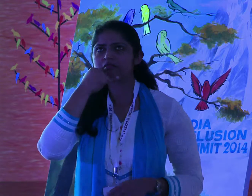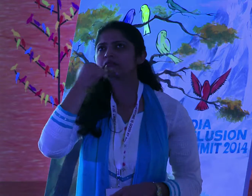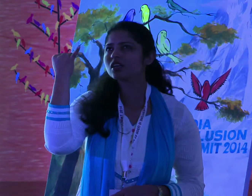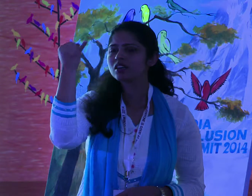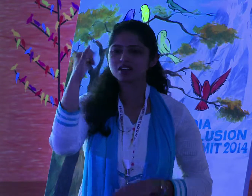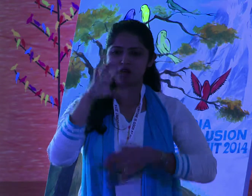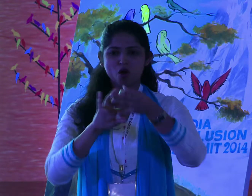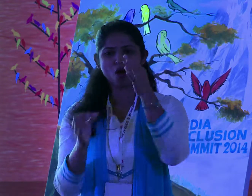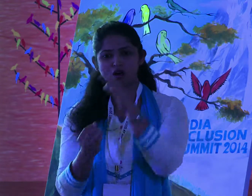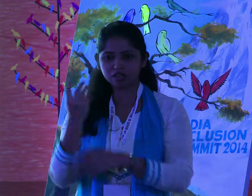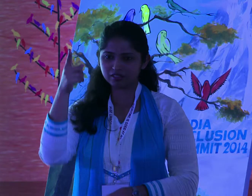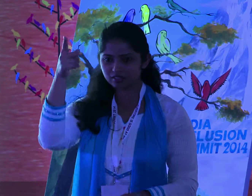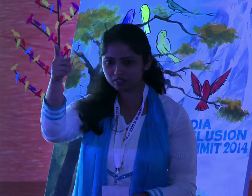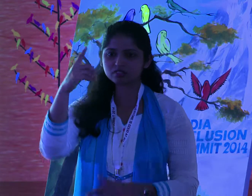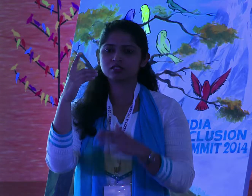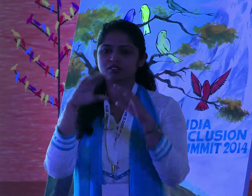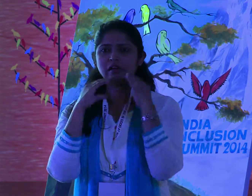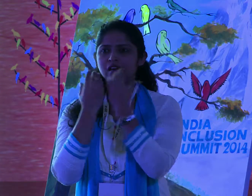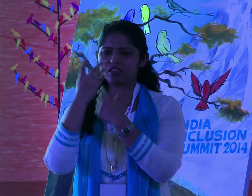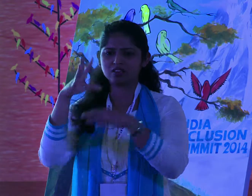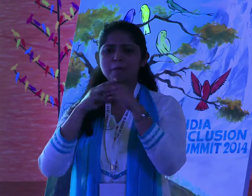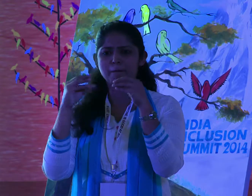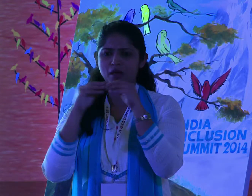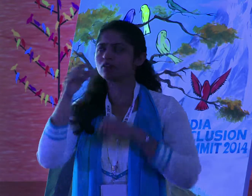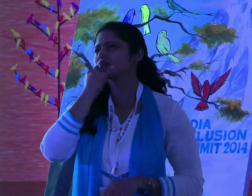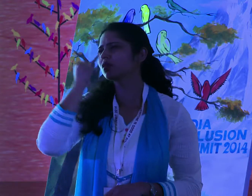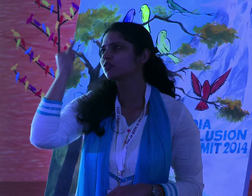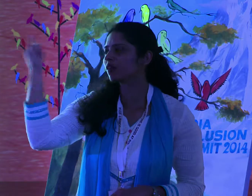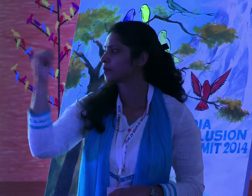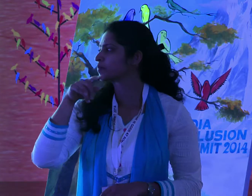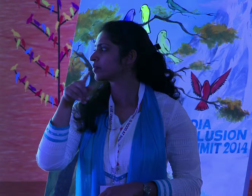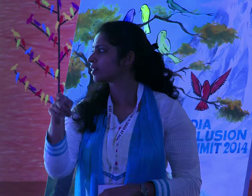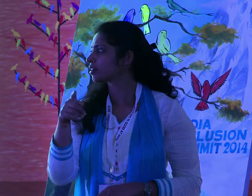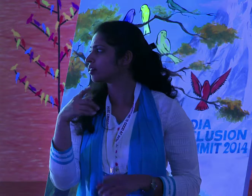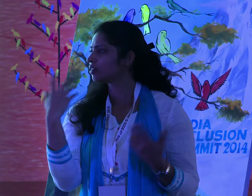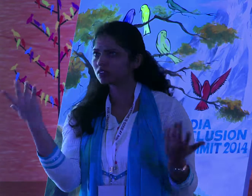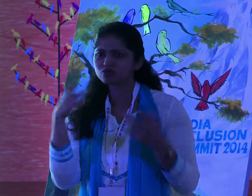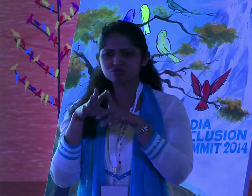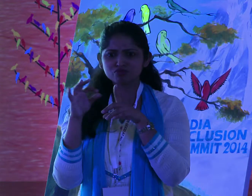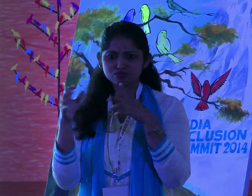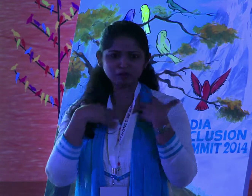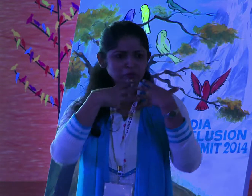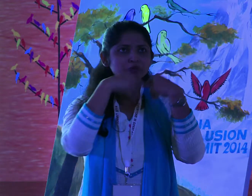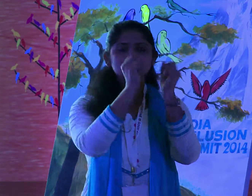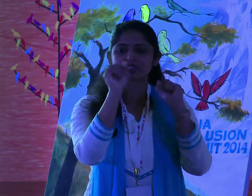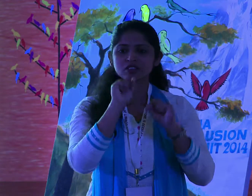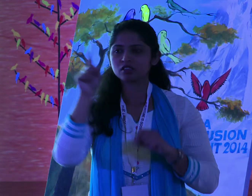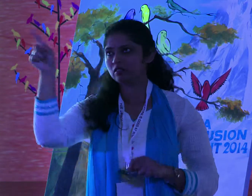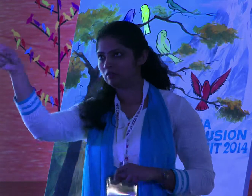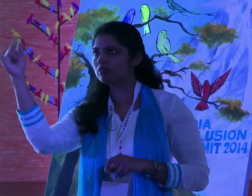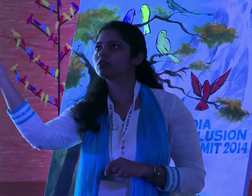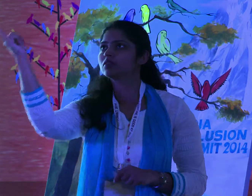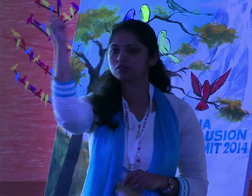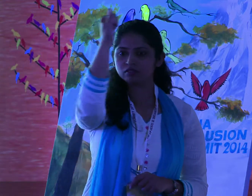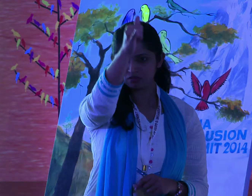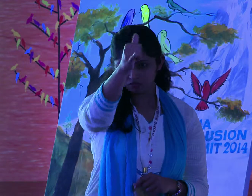up the organizers of that session in Bangalore. He told, don't worry, I'll do something. He called up the person who had come